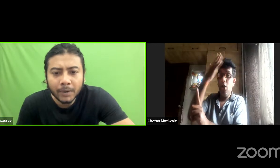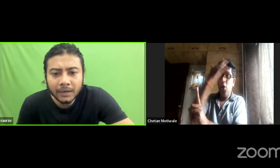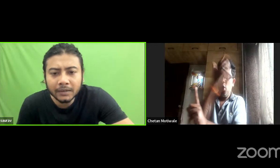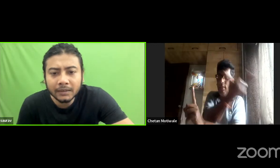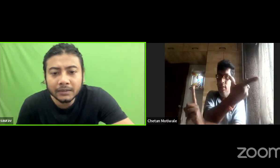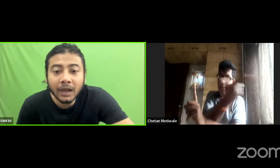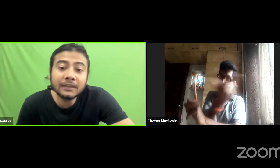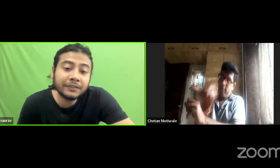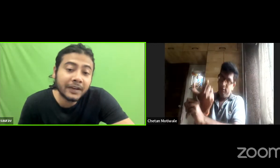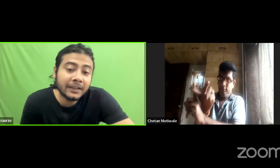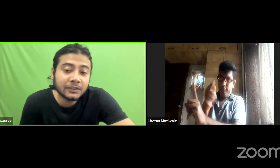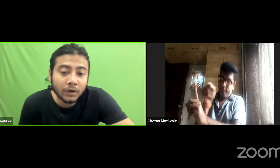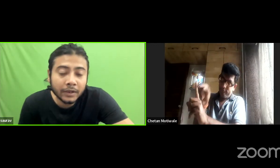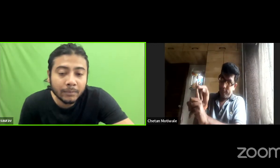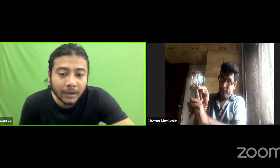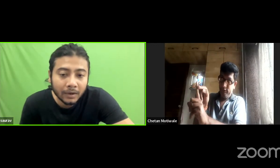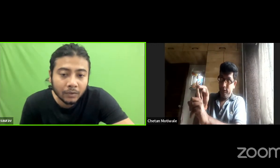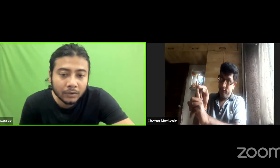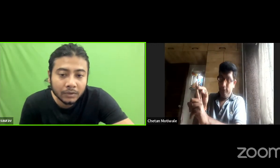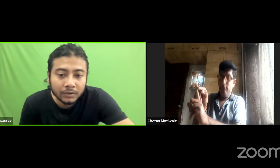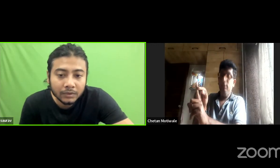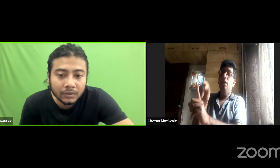But the other friend he's talking about,